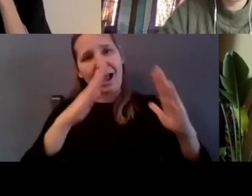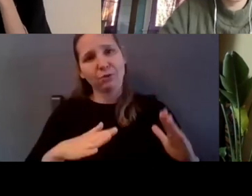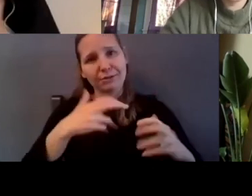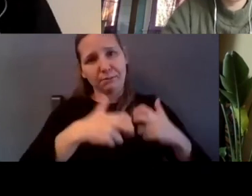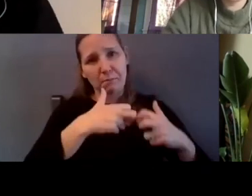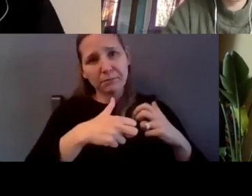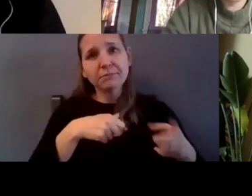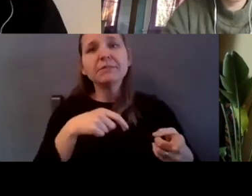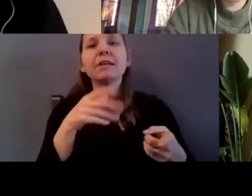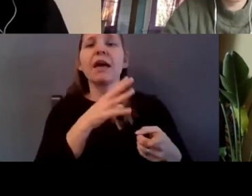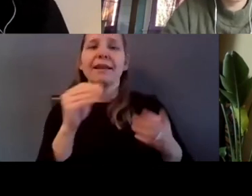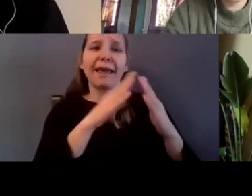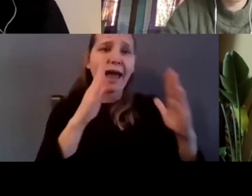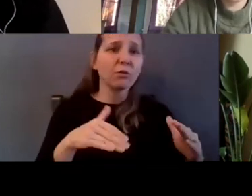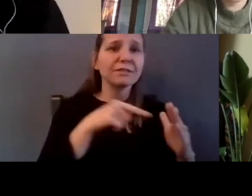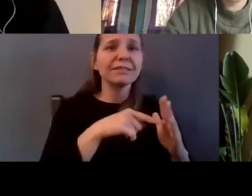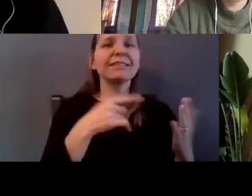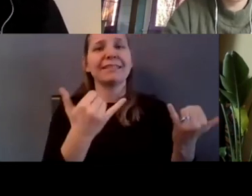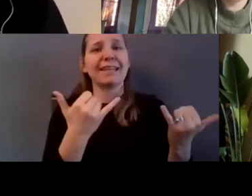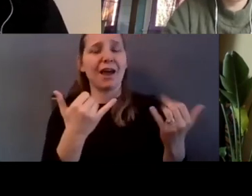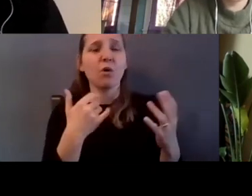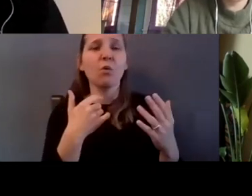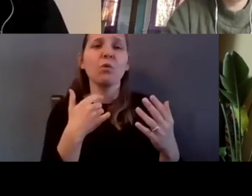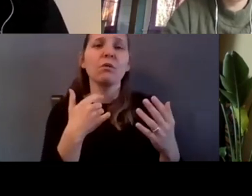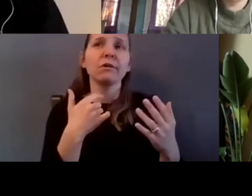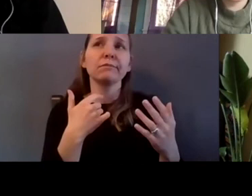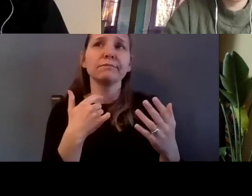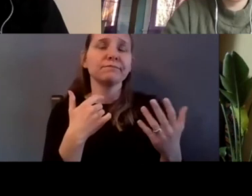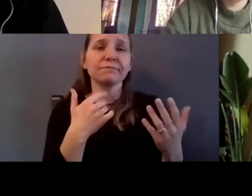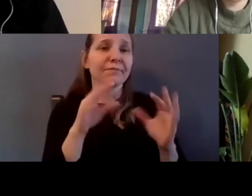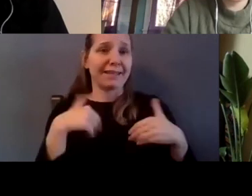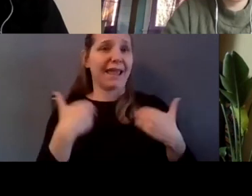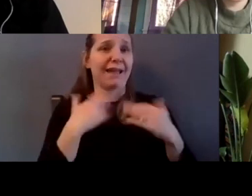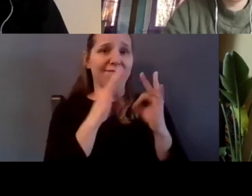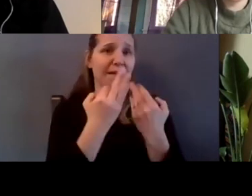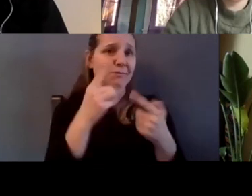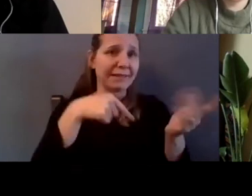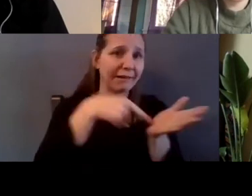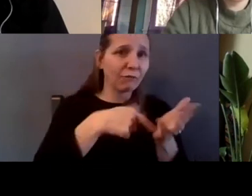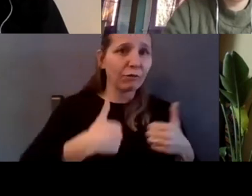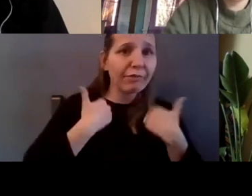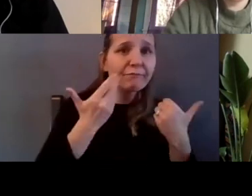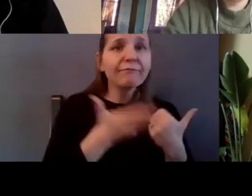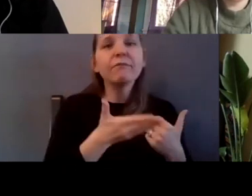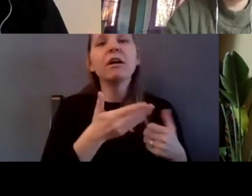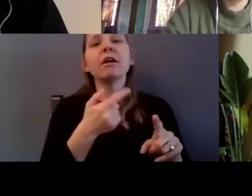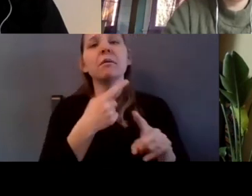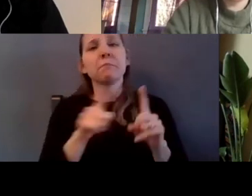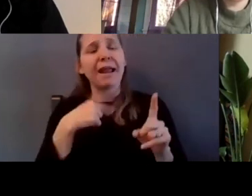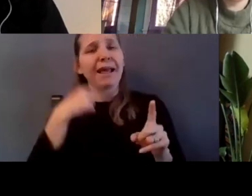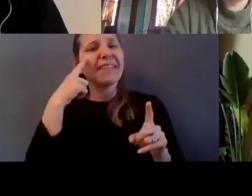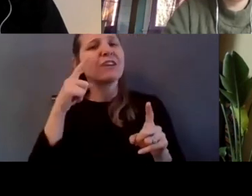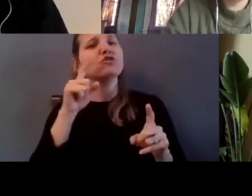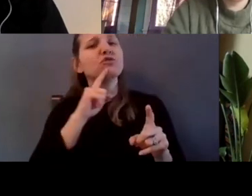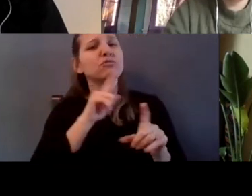and some of the ways that housing is a deterrent to young families, but I think we also should be thinking about our public infrastructure in the